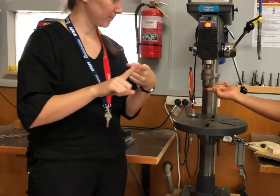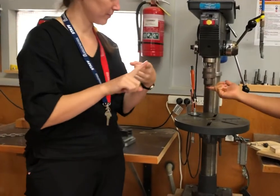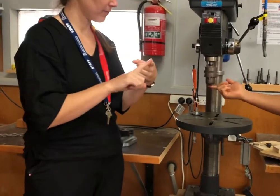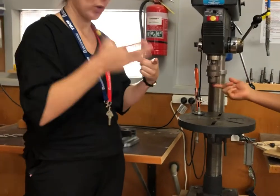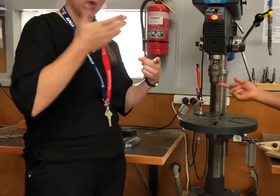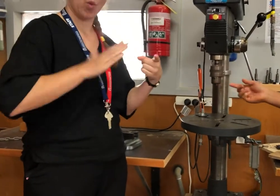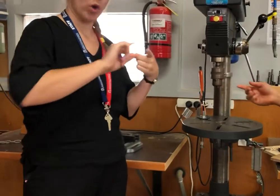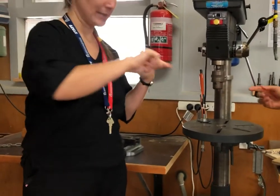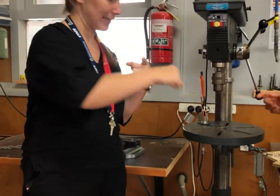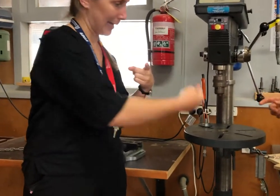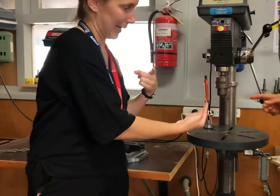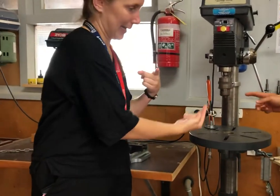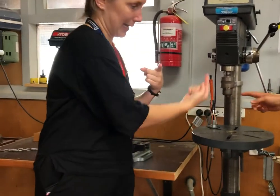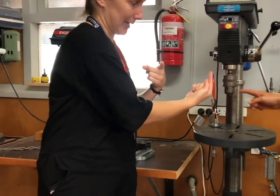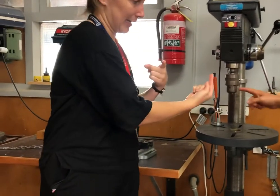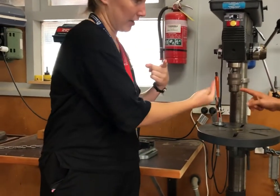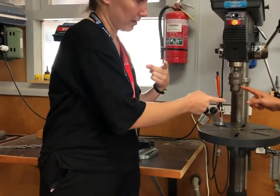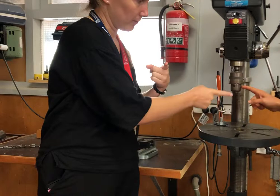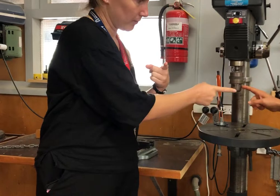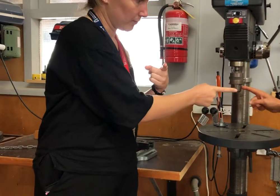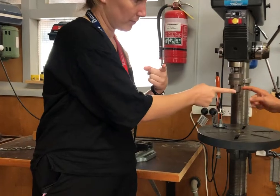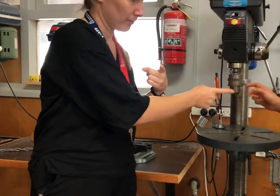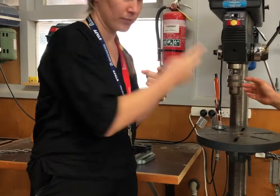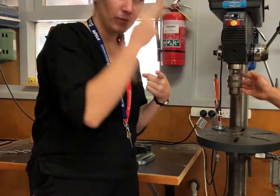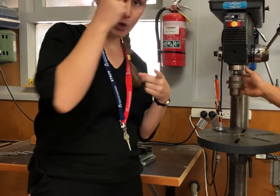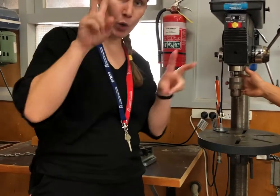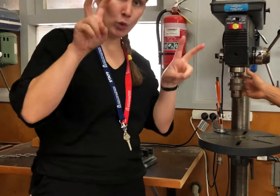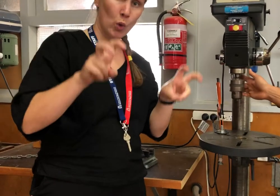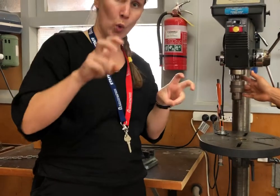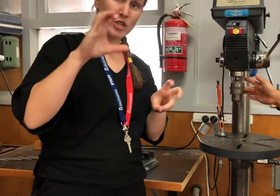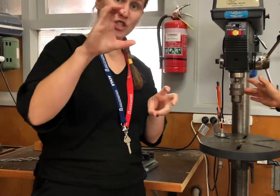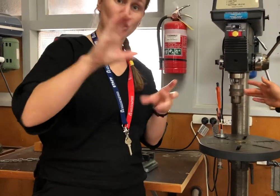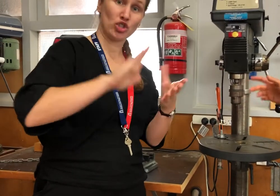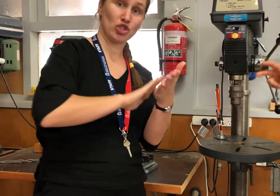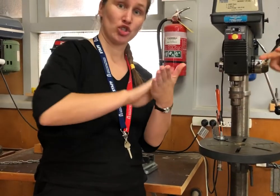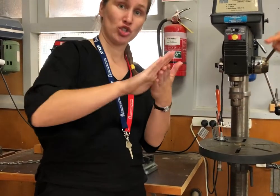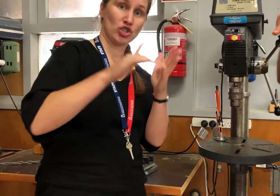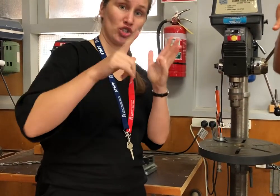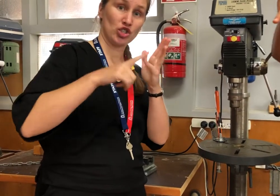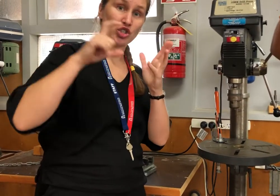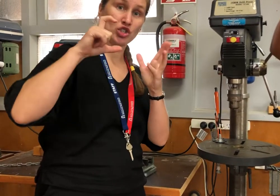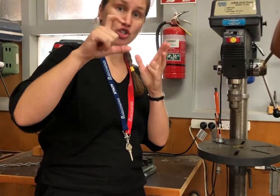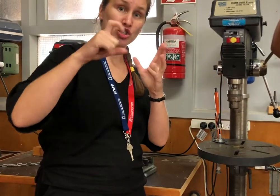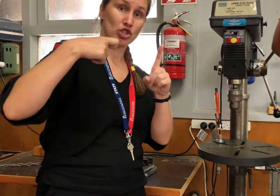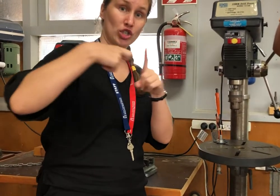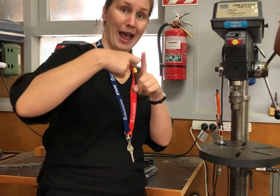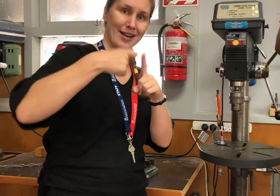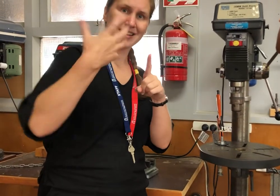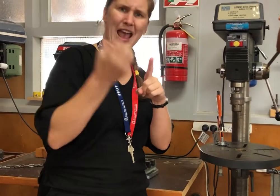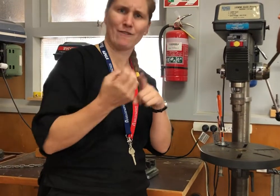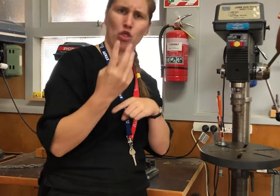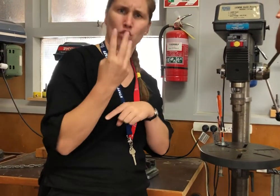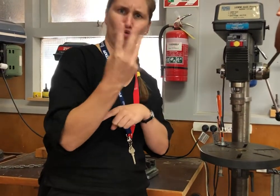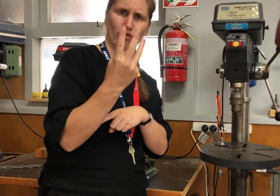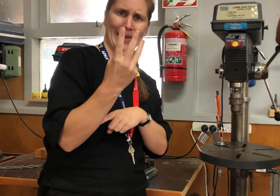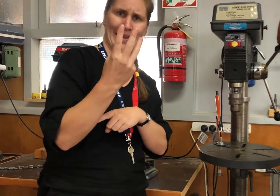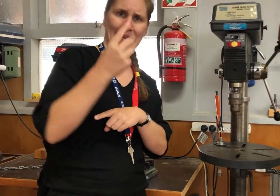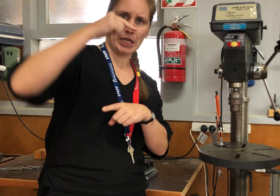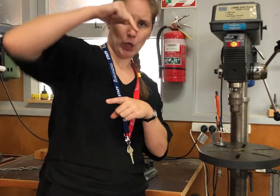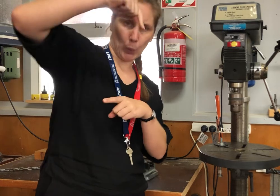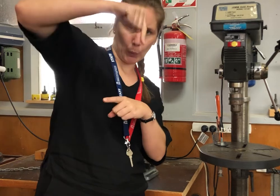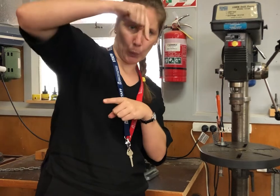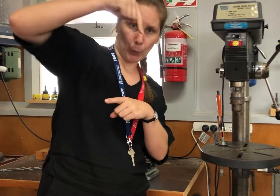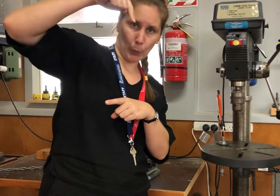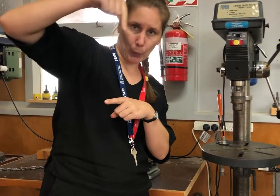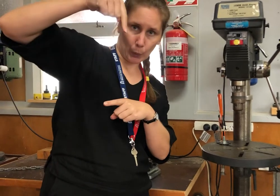in. This is the chuck, and the chuck in this case has three jaws. Now the problem we